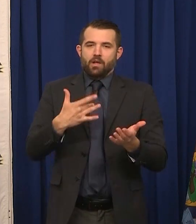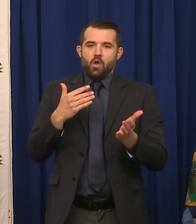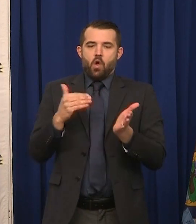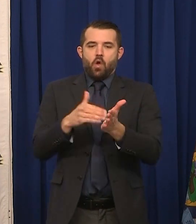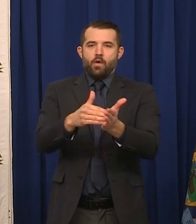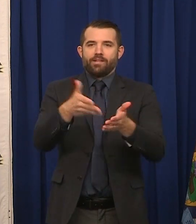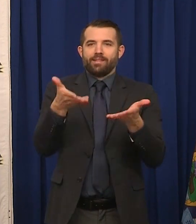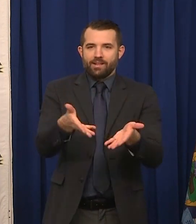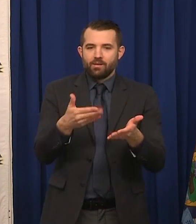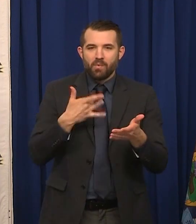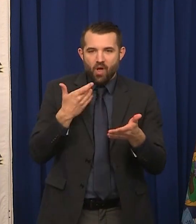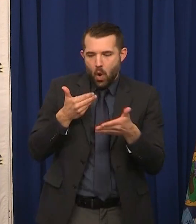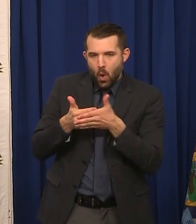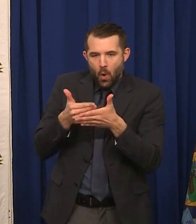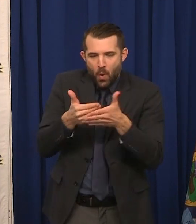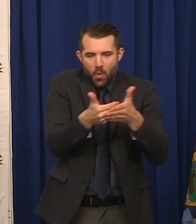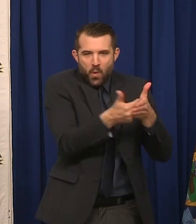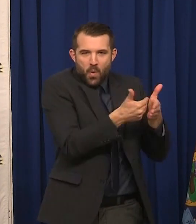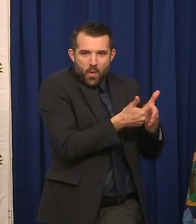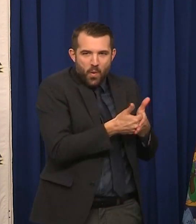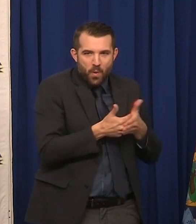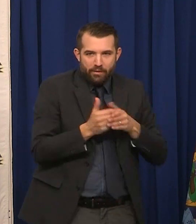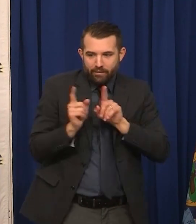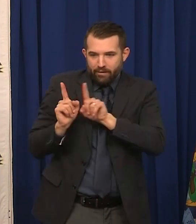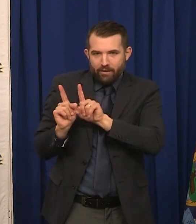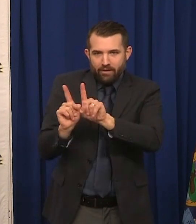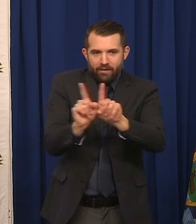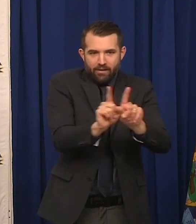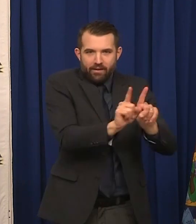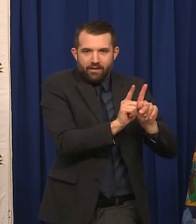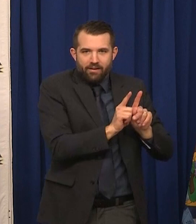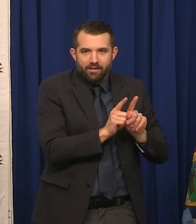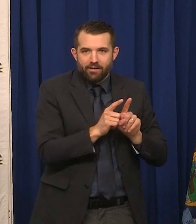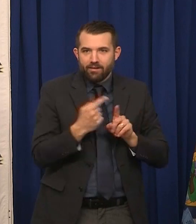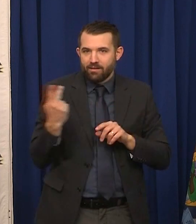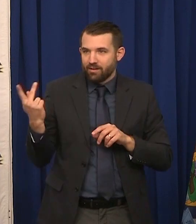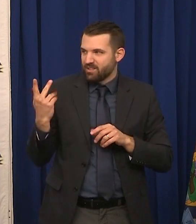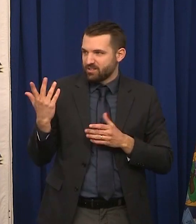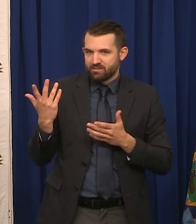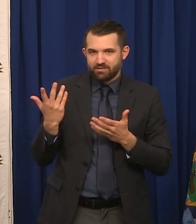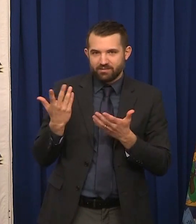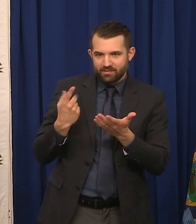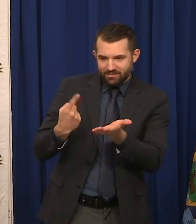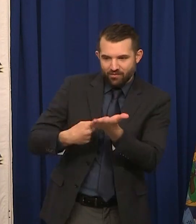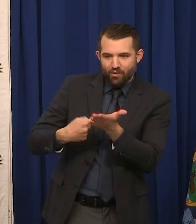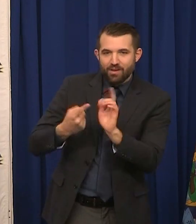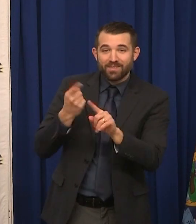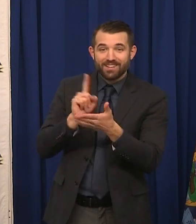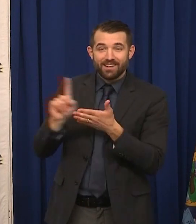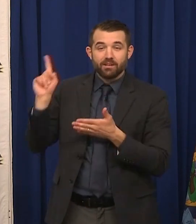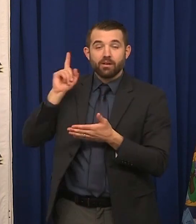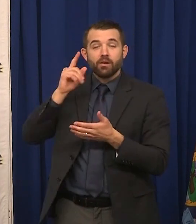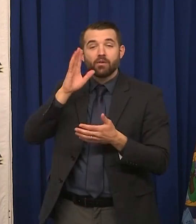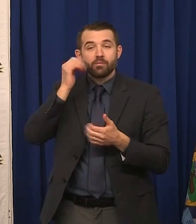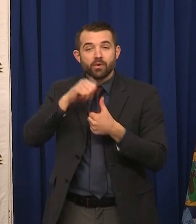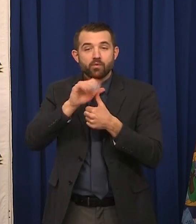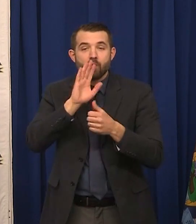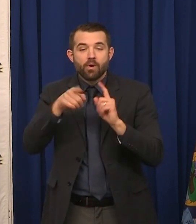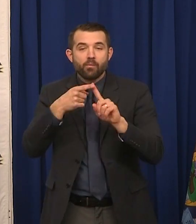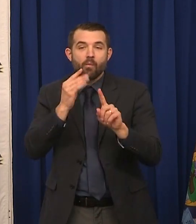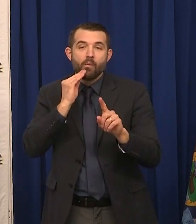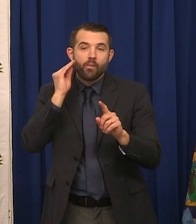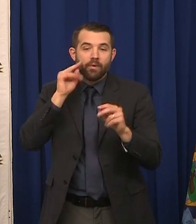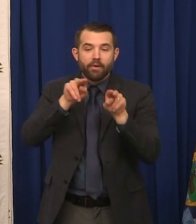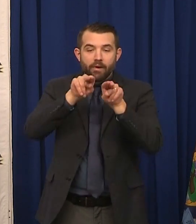proximity. Something that I think Kevin Miller and I talked about several weeks ago is sleeping arrangements and things of that nature. So